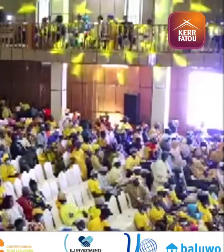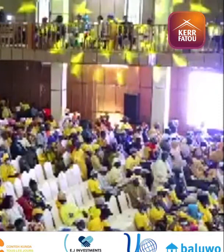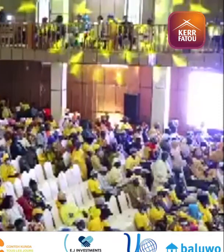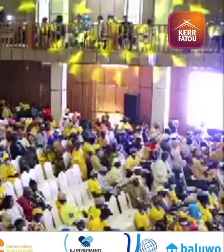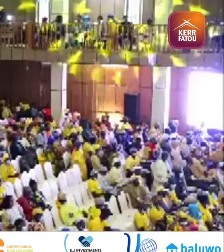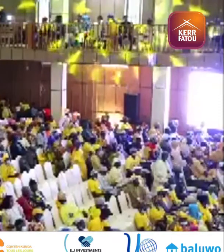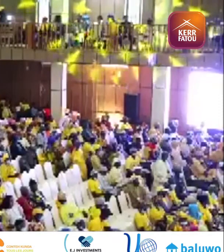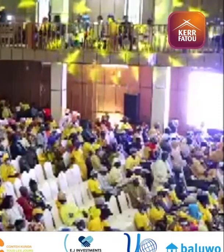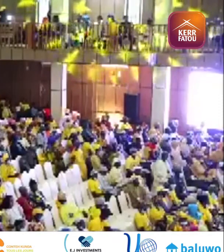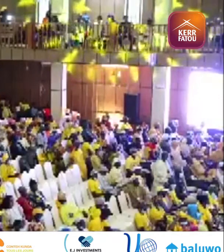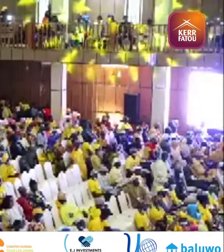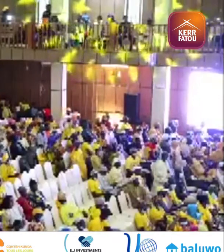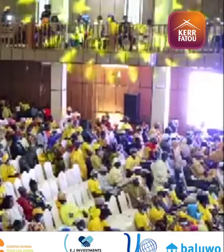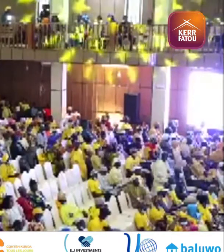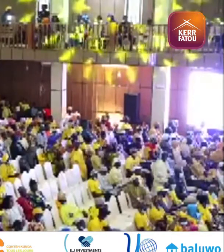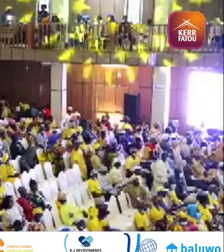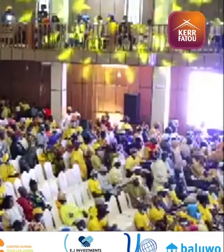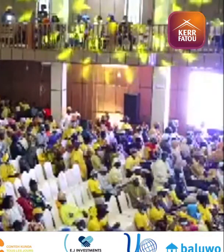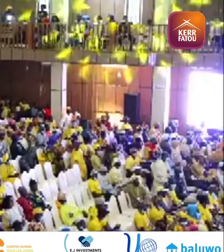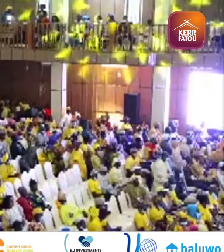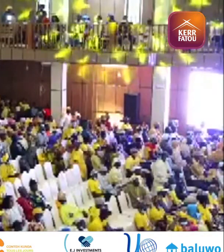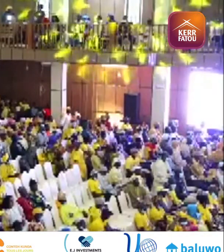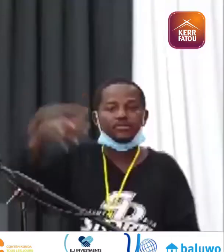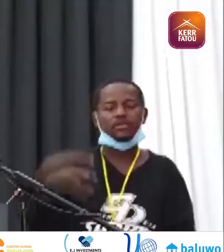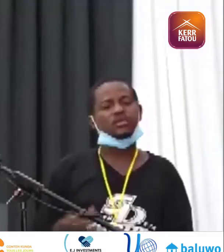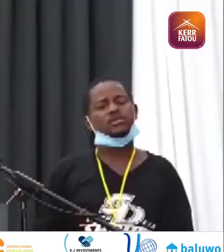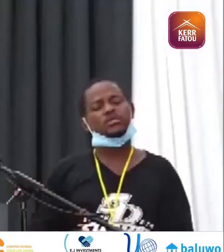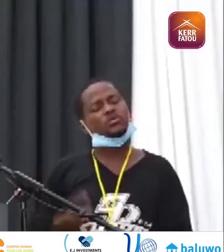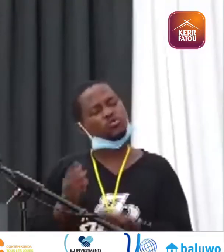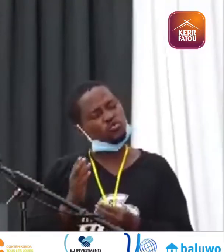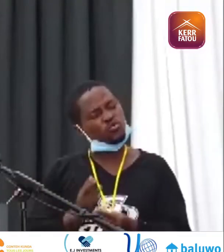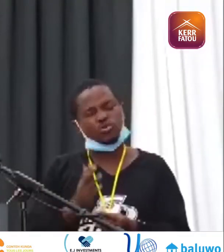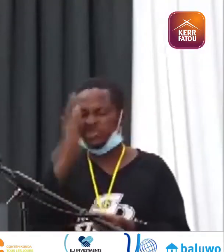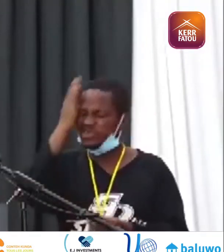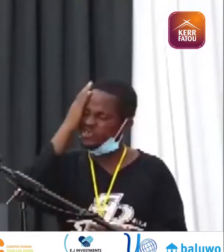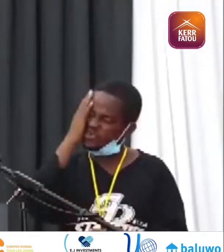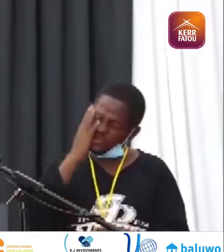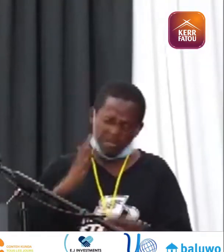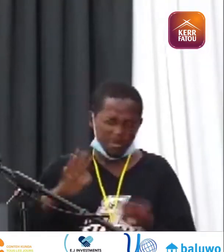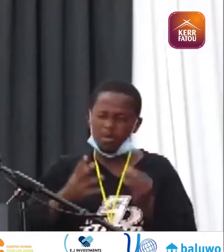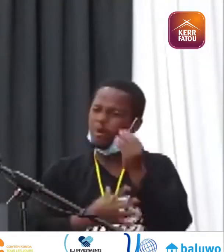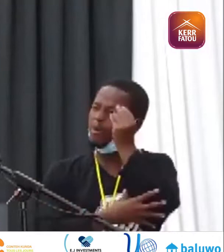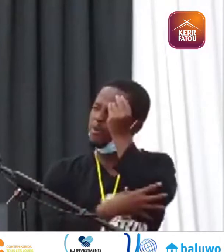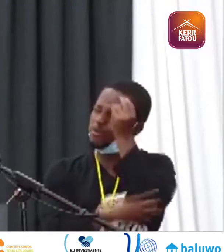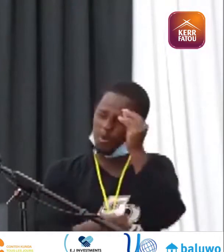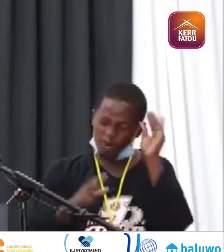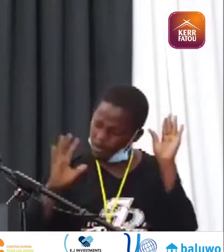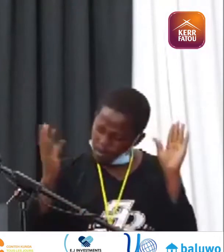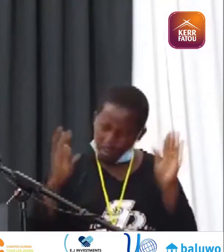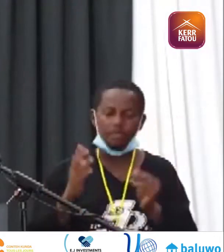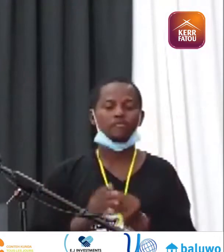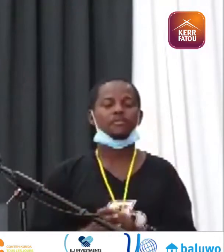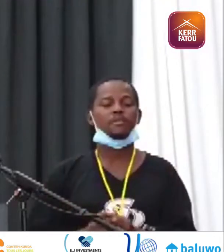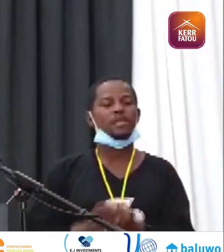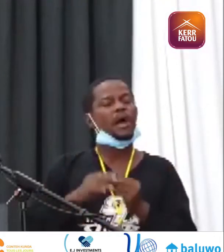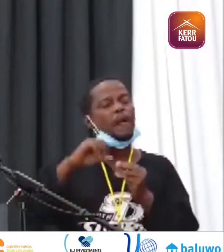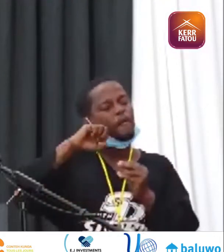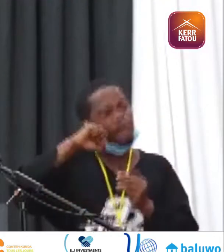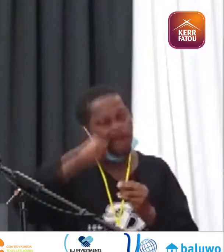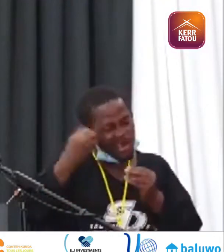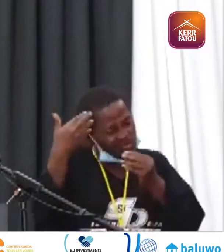when we started, the electricity was really serious, a serious problem, serious